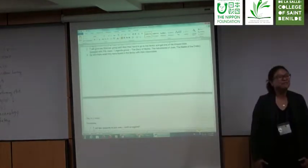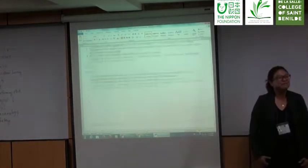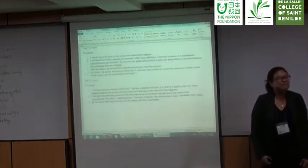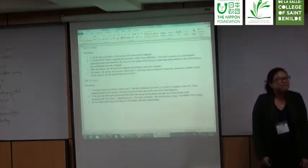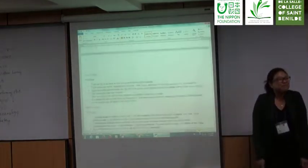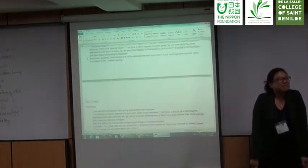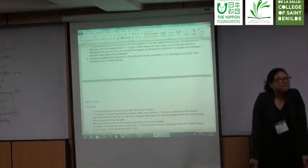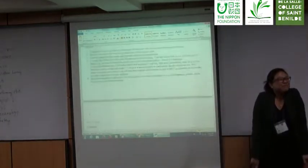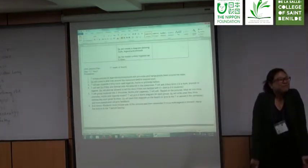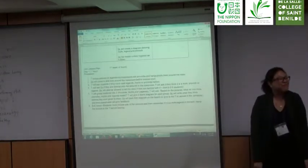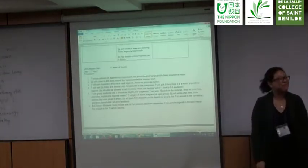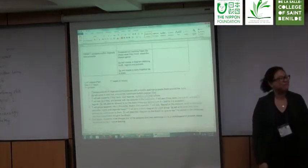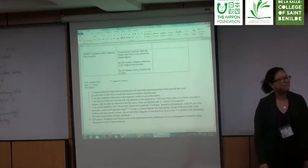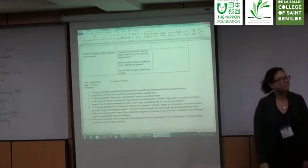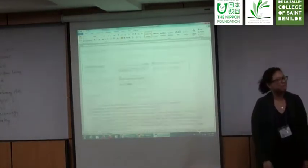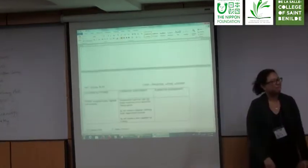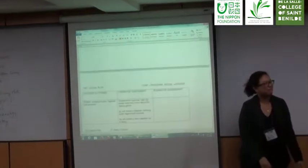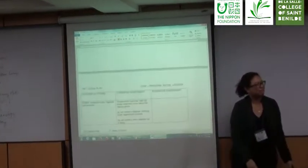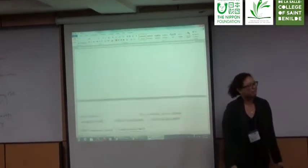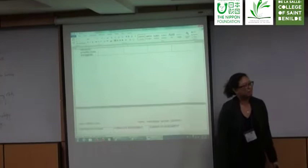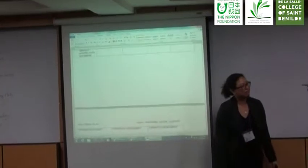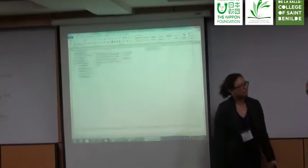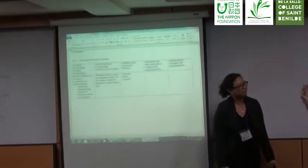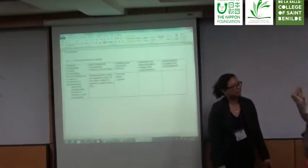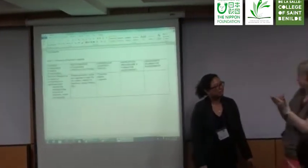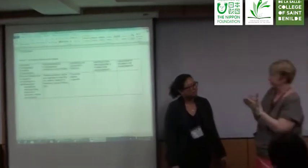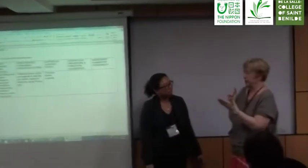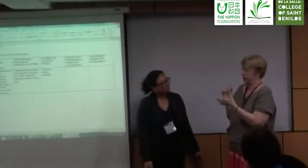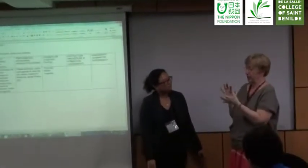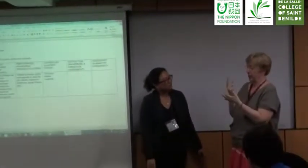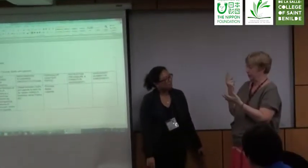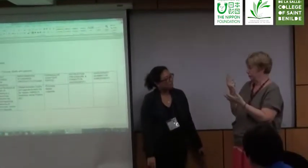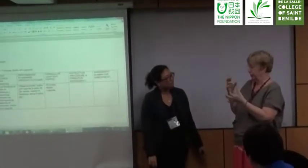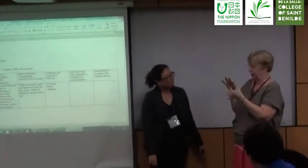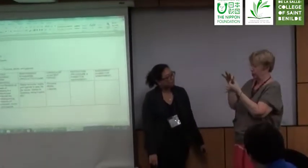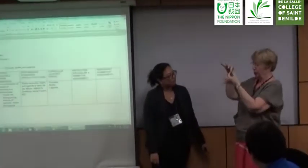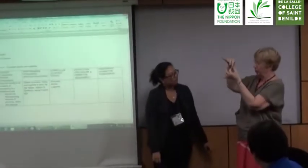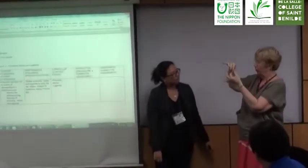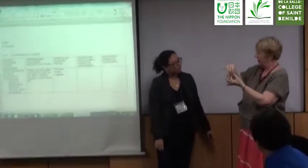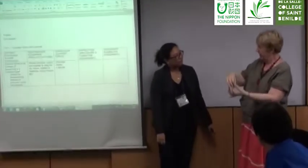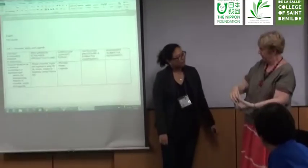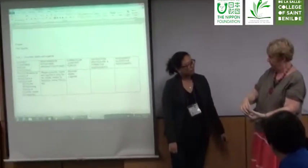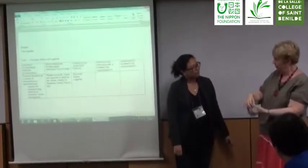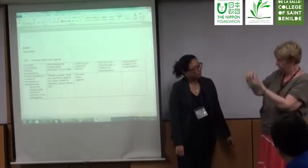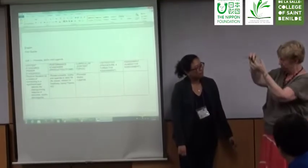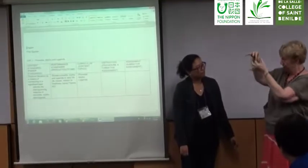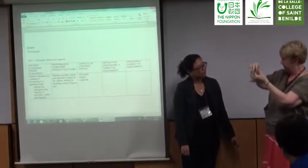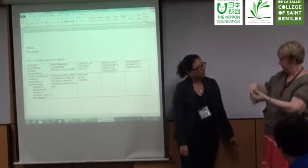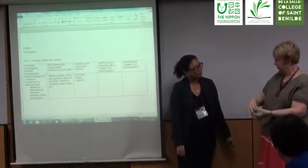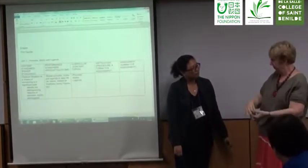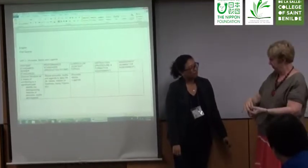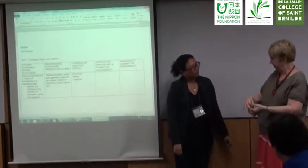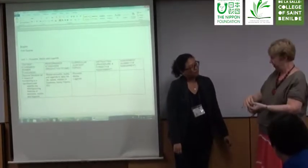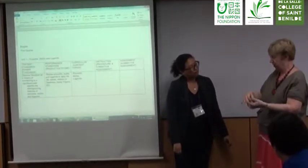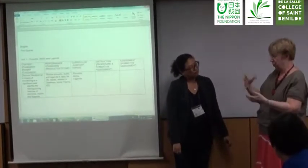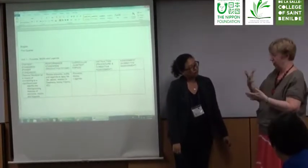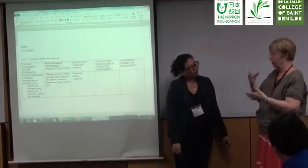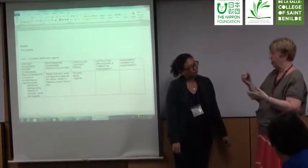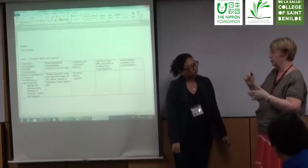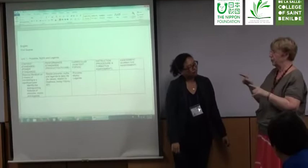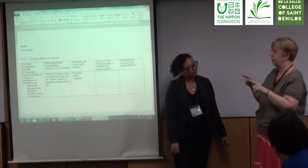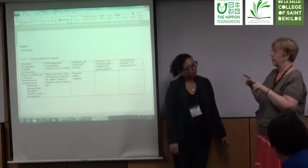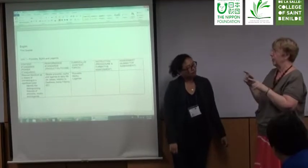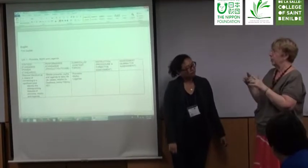Just perfect, I don't have that. One thing I think we can strike from this lesson is whether it goes from one thing to the